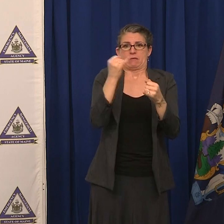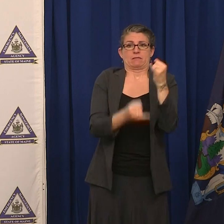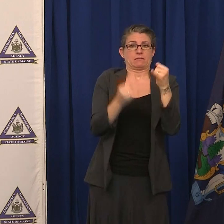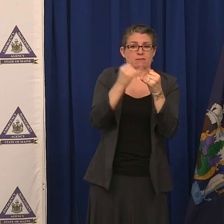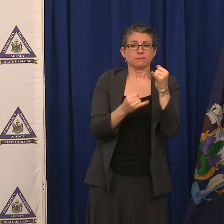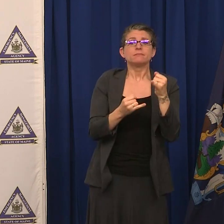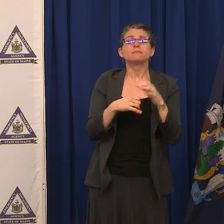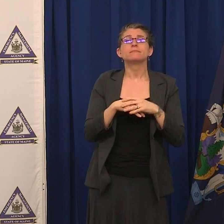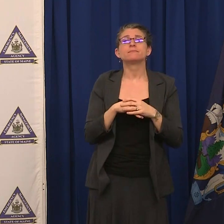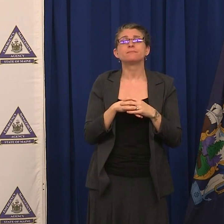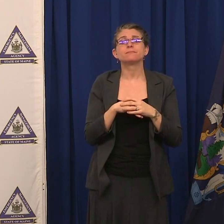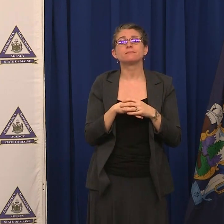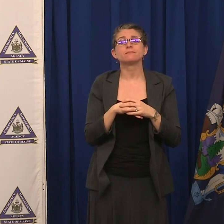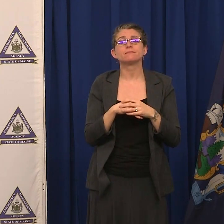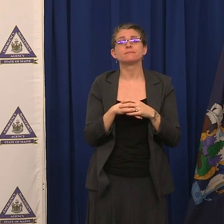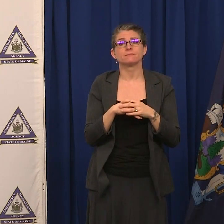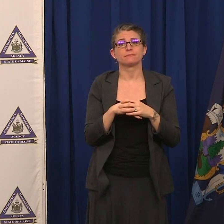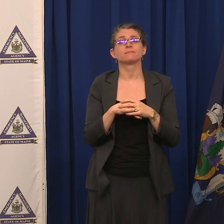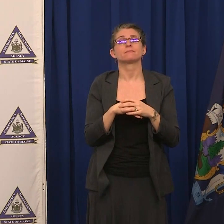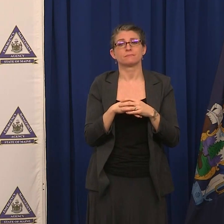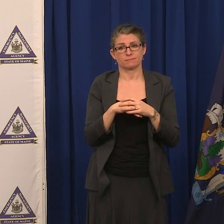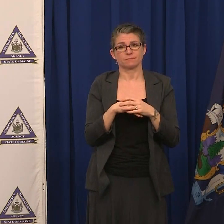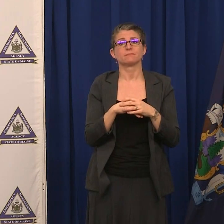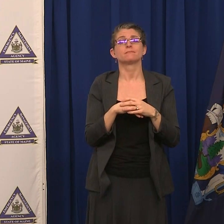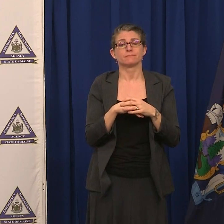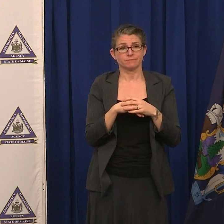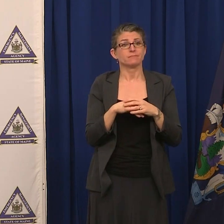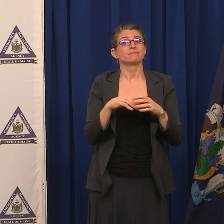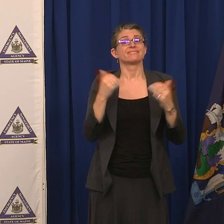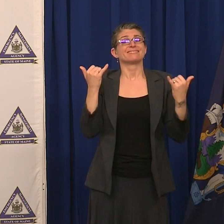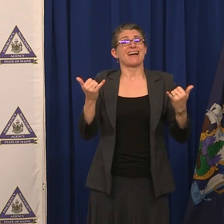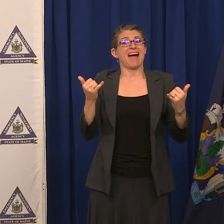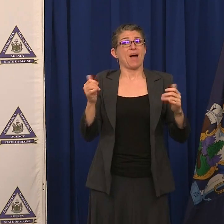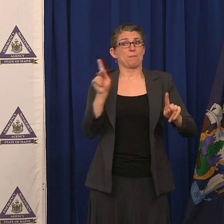folks that are on the front line right now.